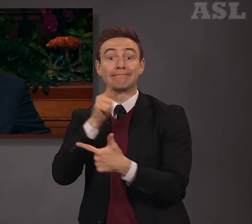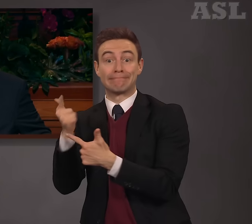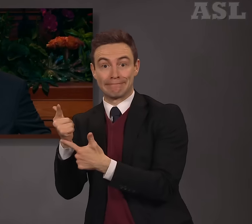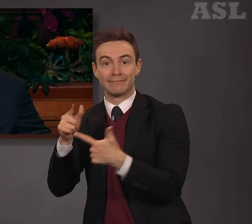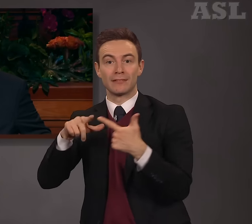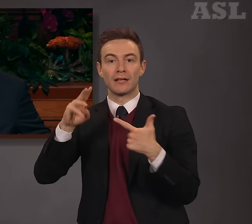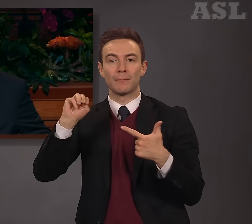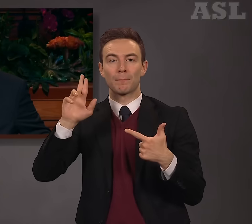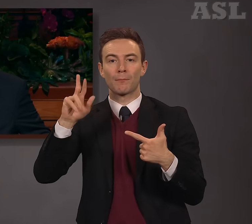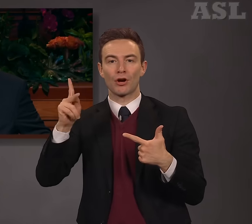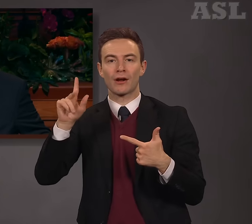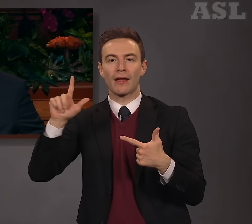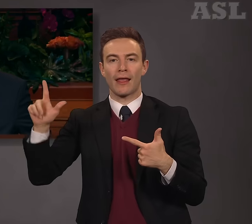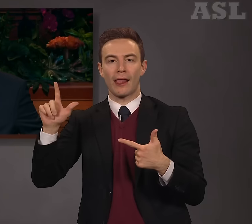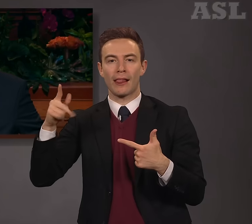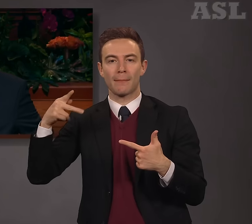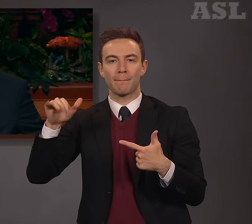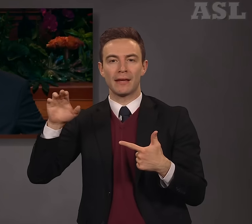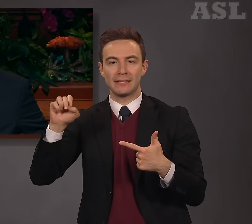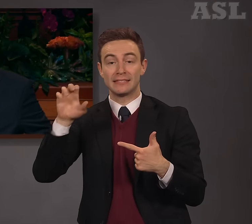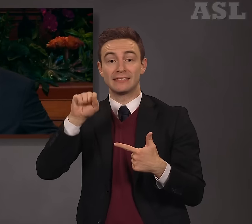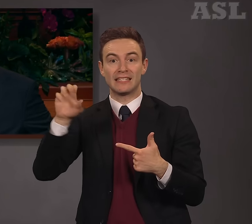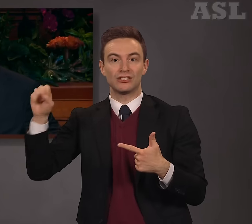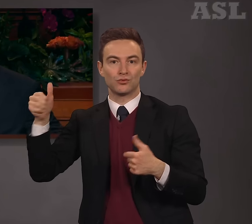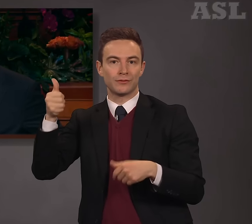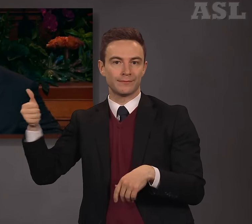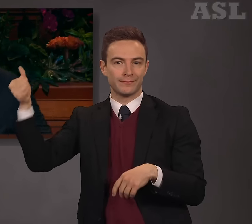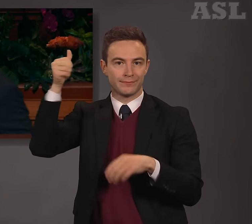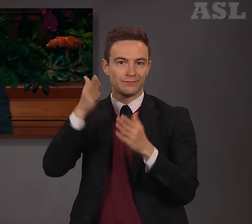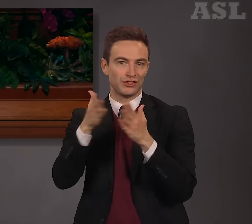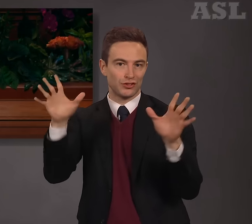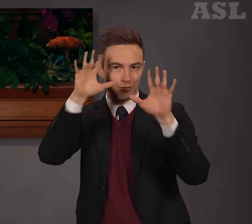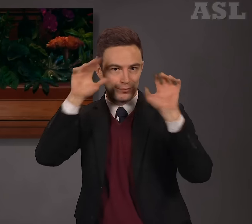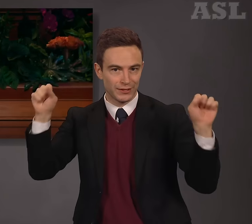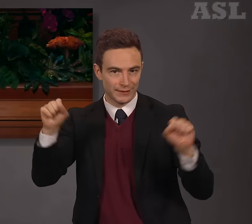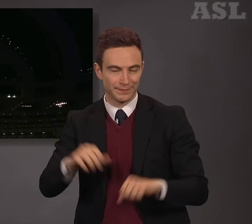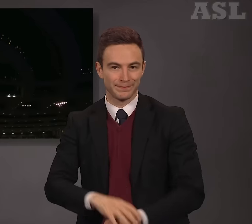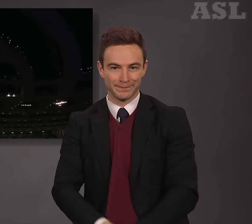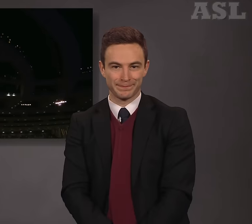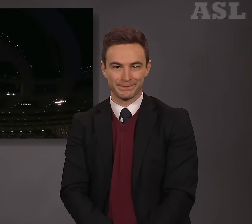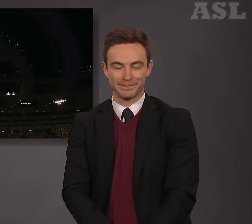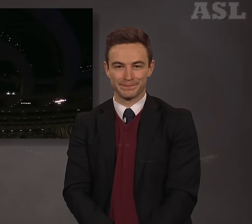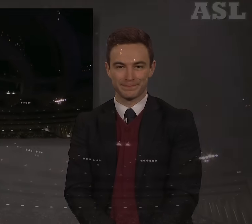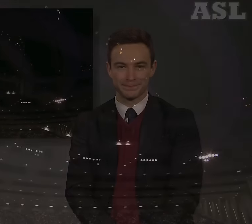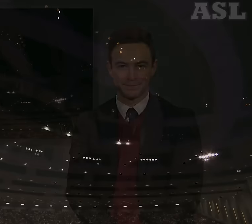L. Pace, who serves as Sunday School General President.